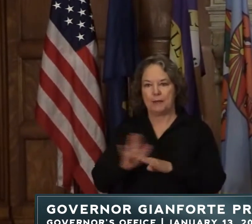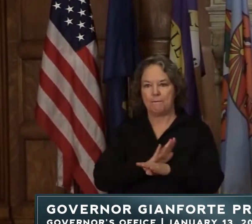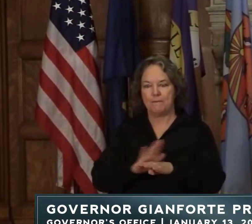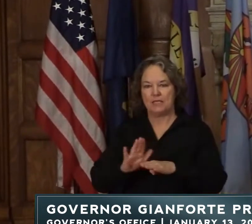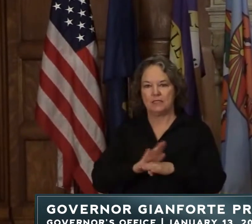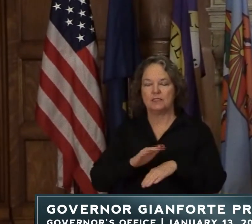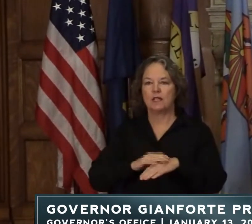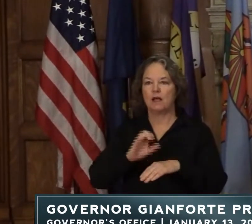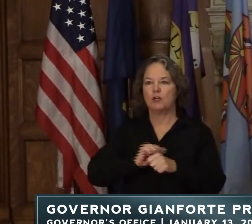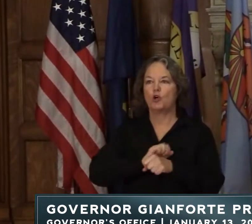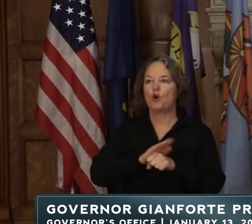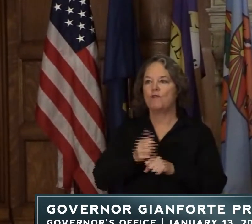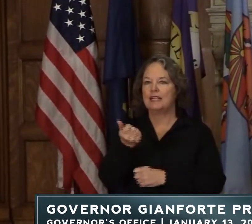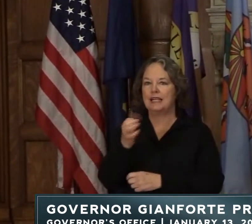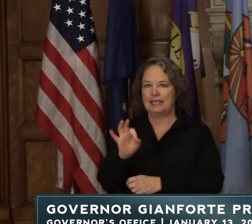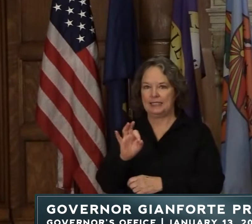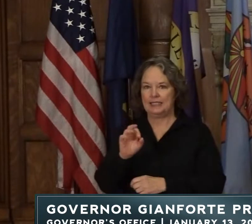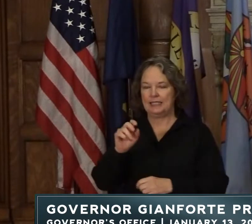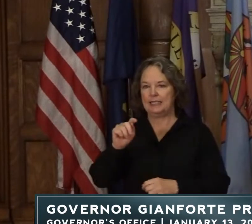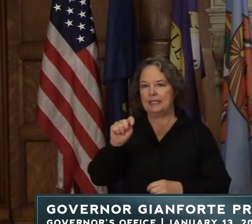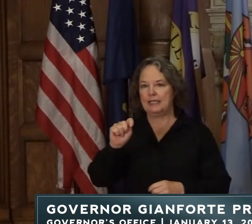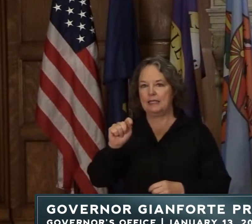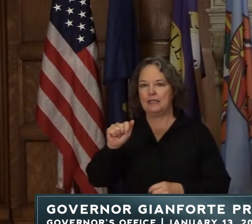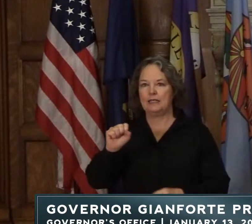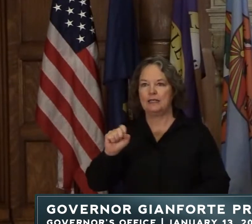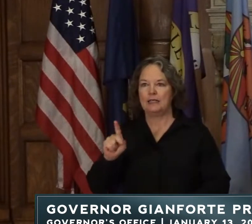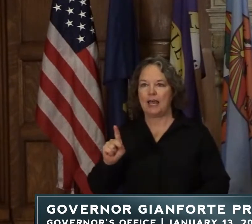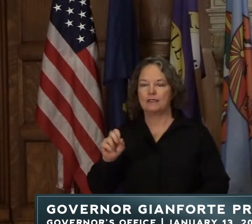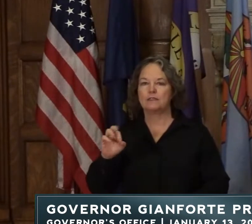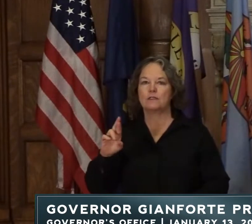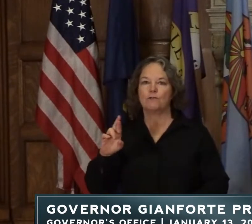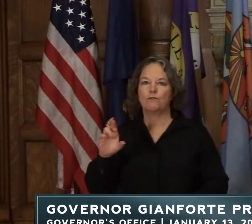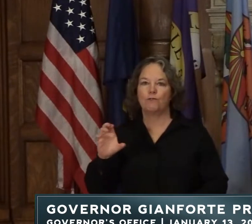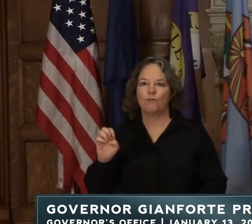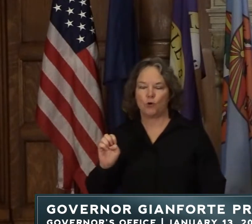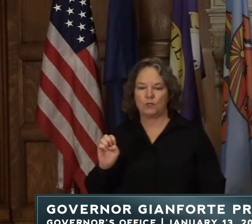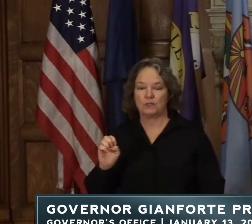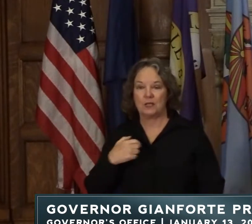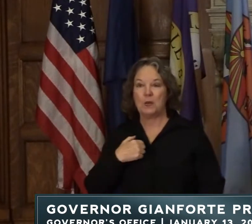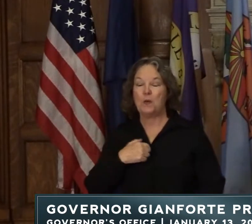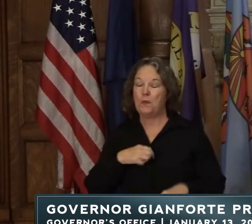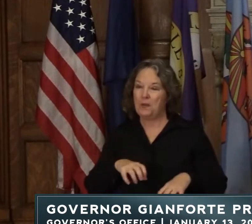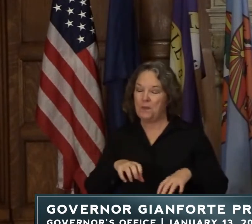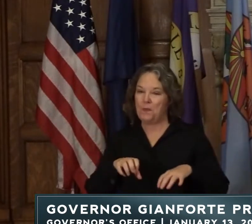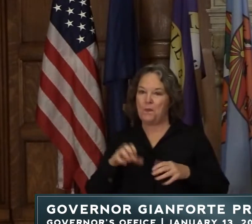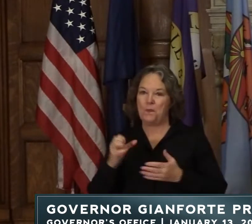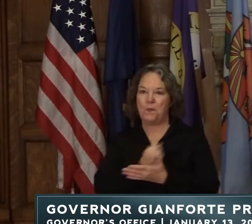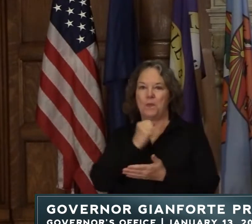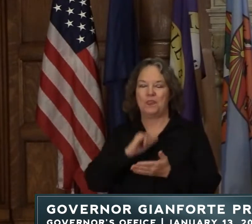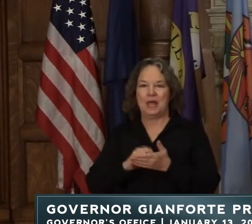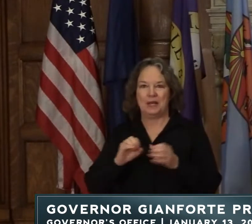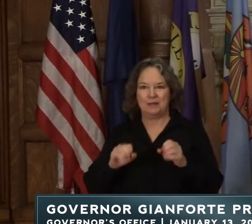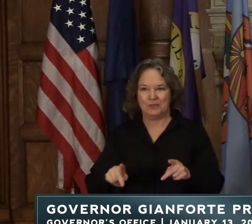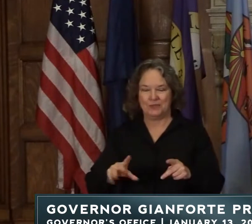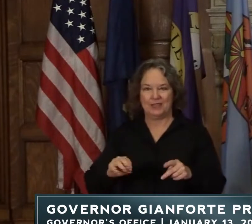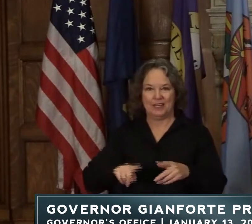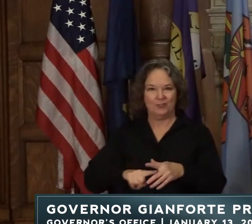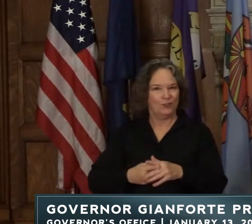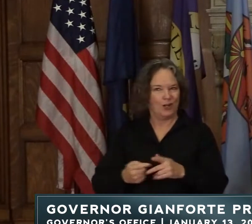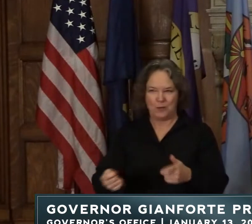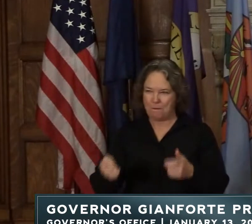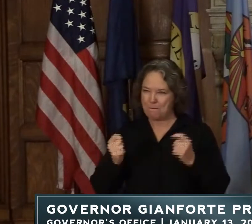on the COVID-19 Response Task Force. And we jumped at that opportunity, and we started almost immediately